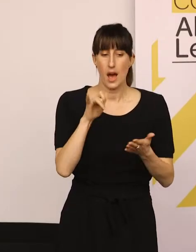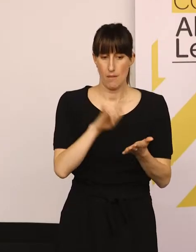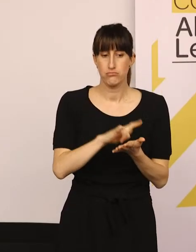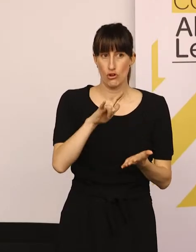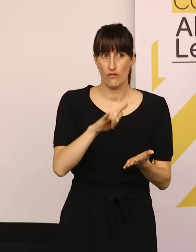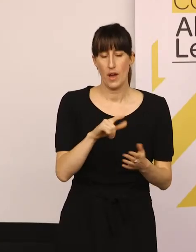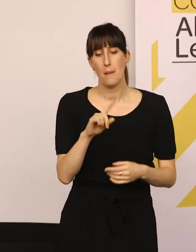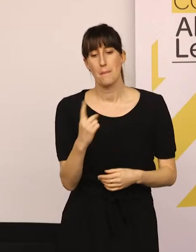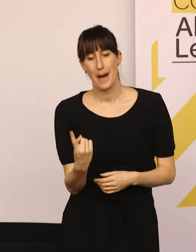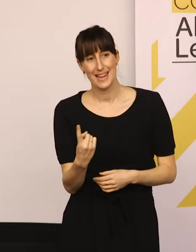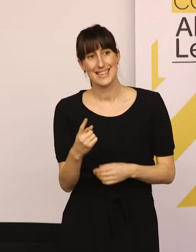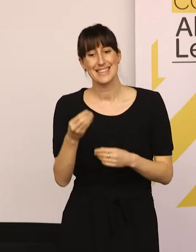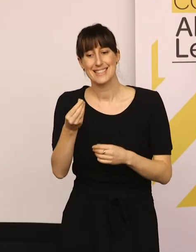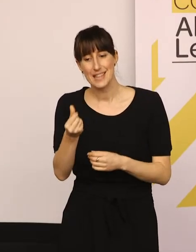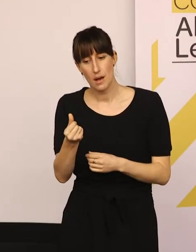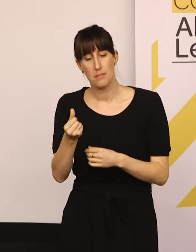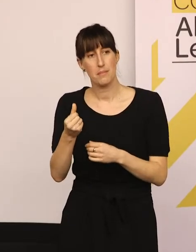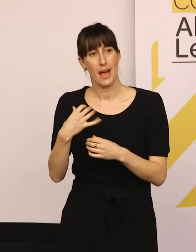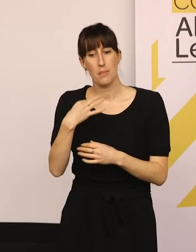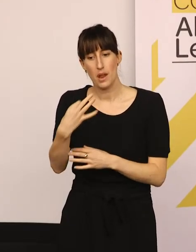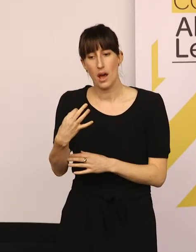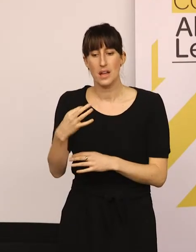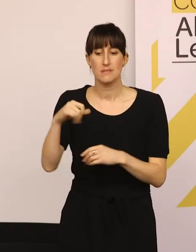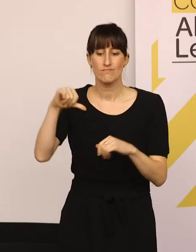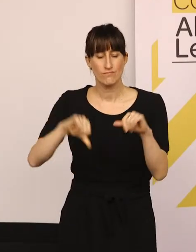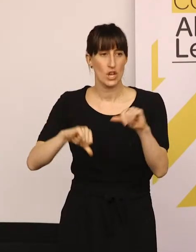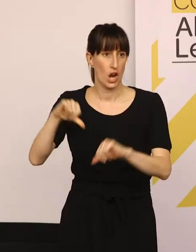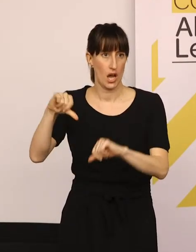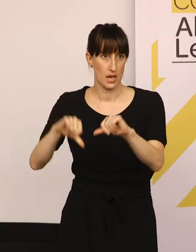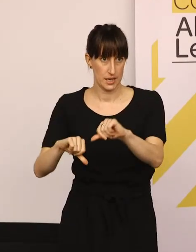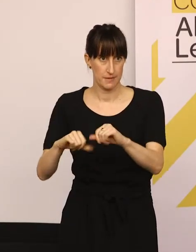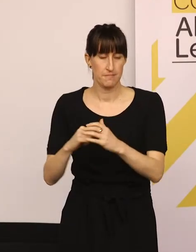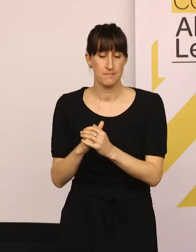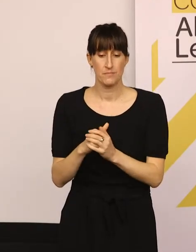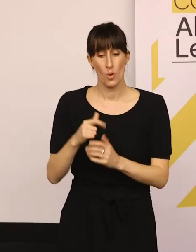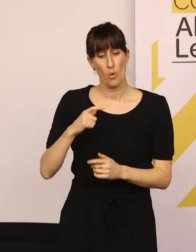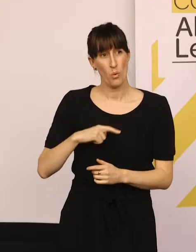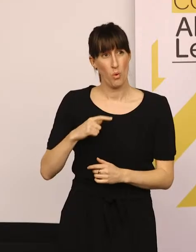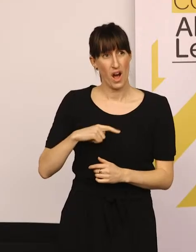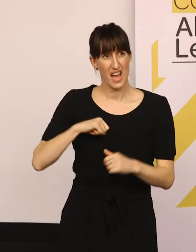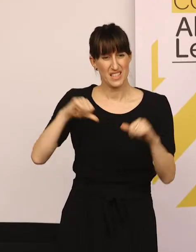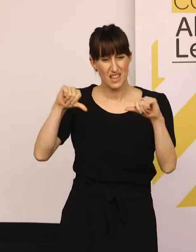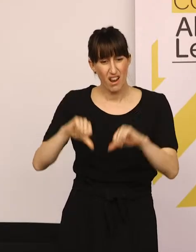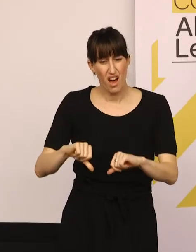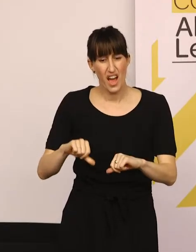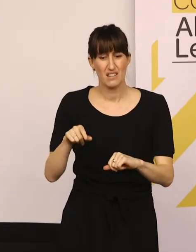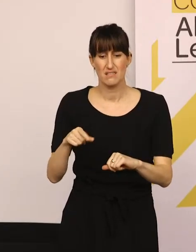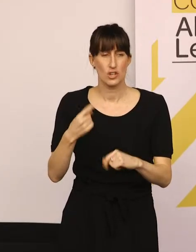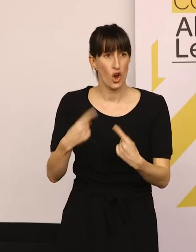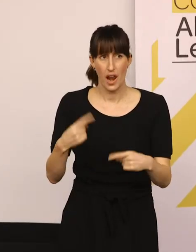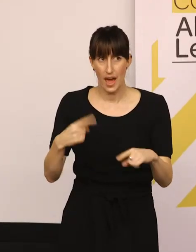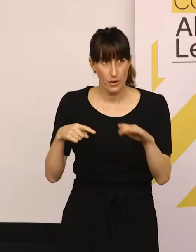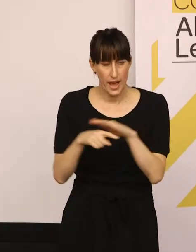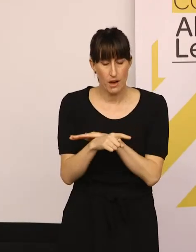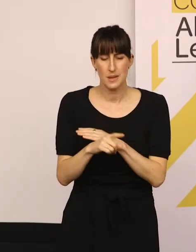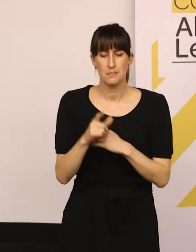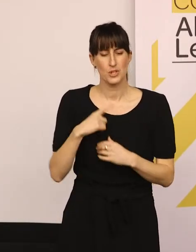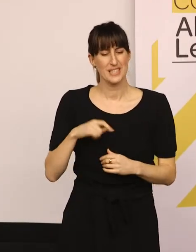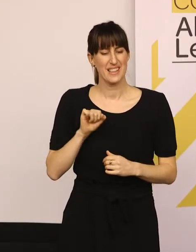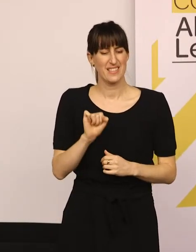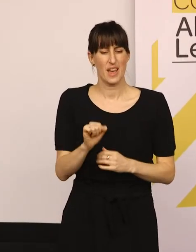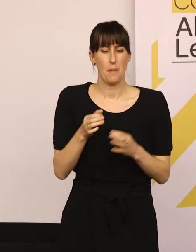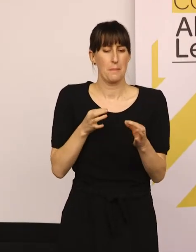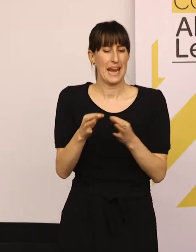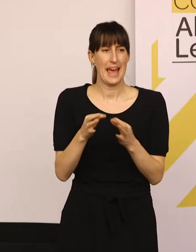182 similar applications that were declined, usually where the applicants were not able to provide a workable plan for